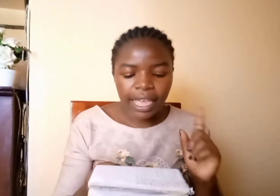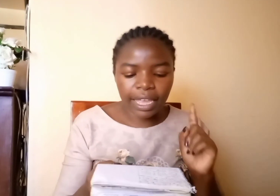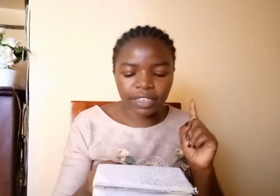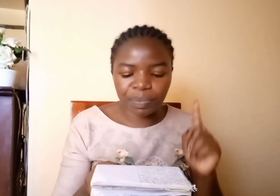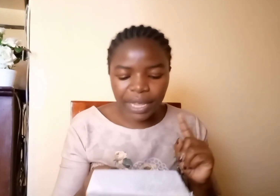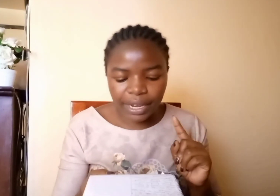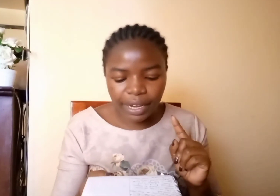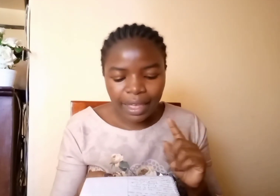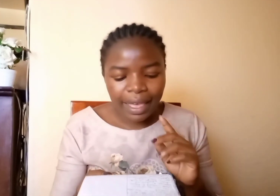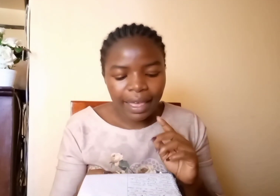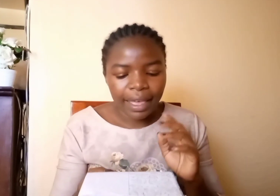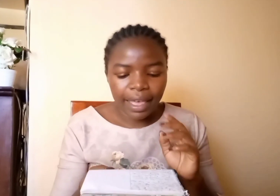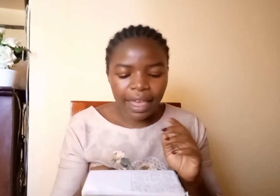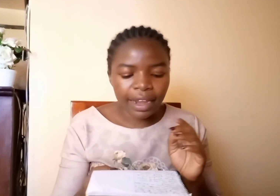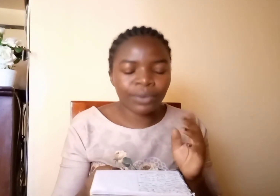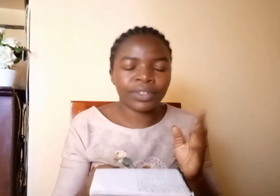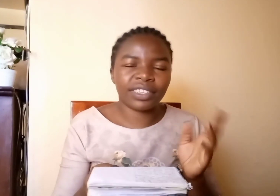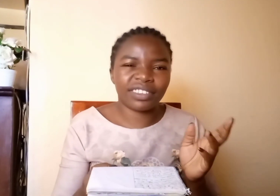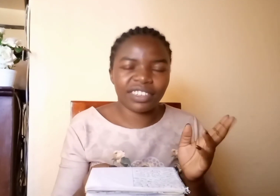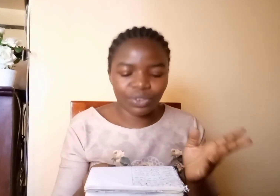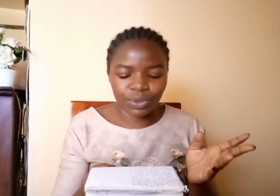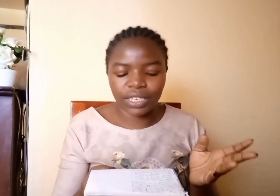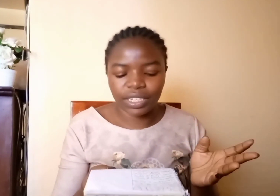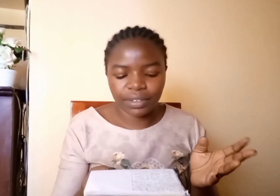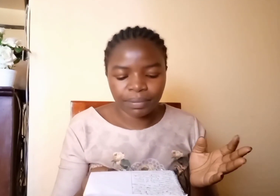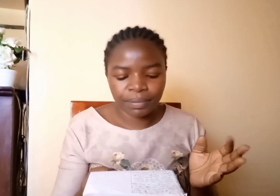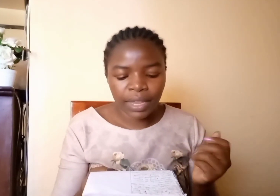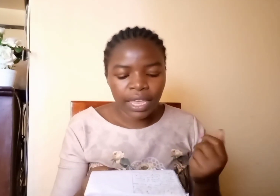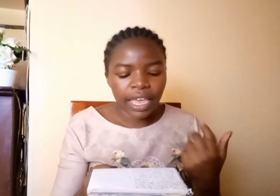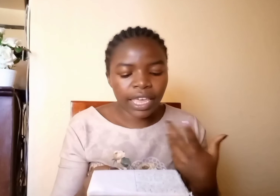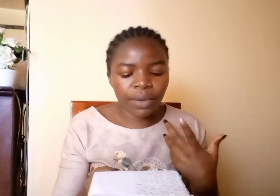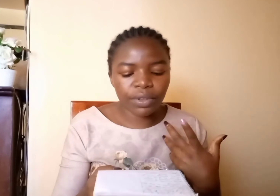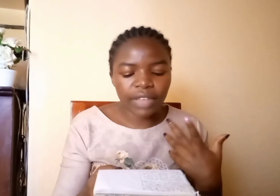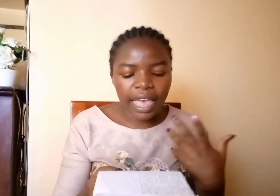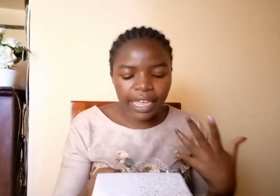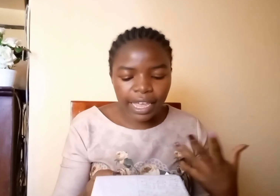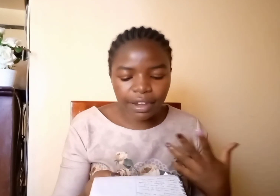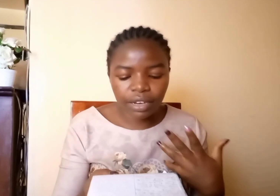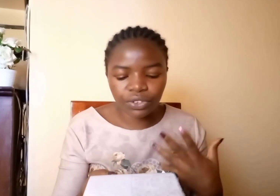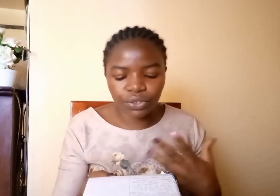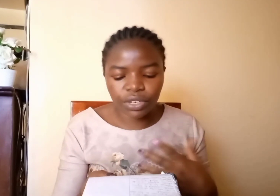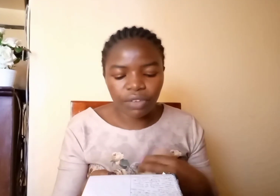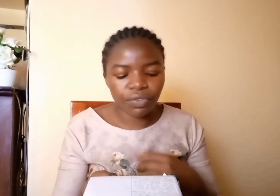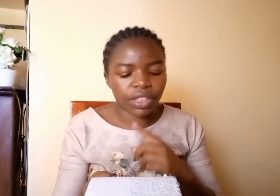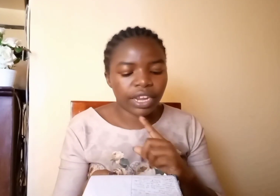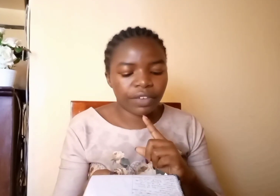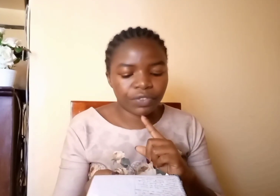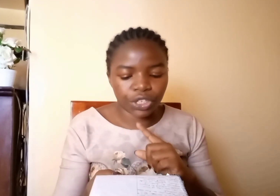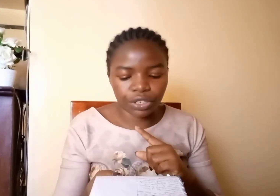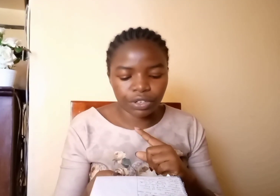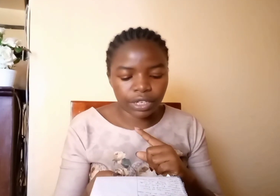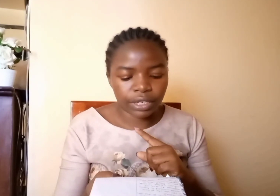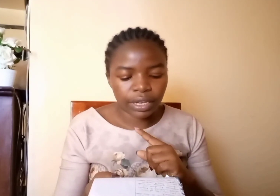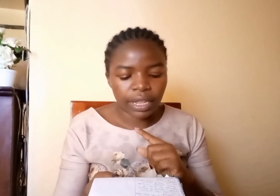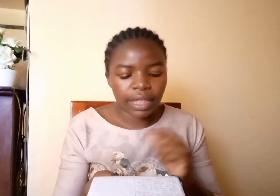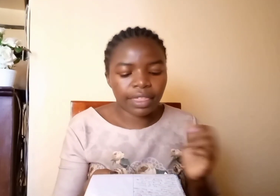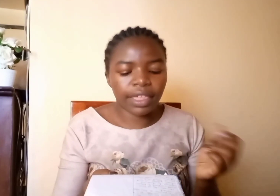in Spain around 1620. He was a hearing tutor for the deaf children.